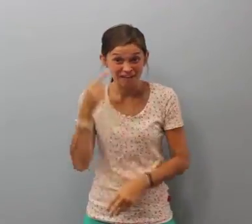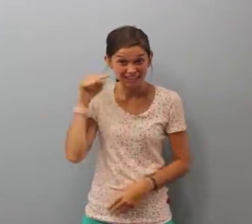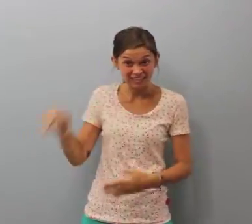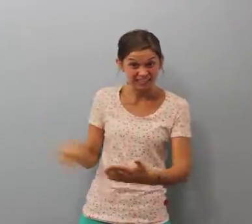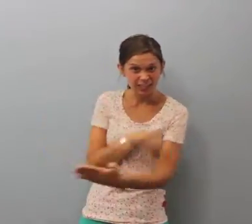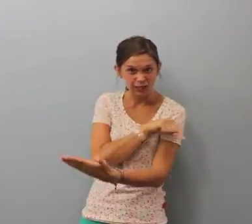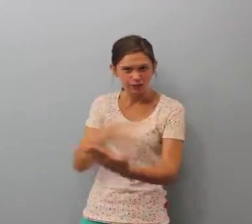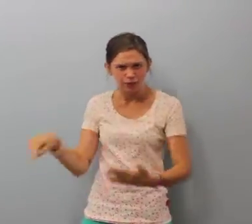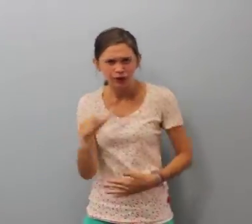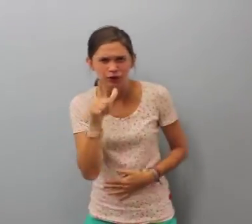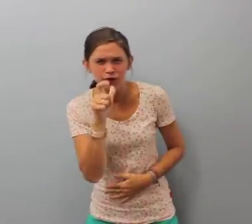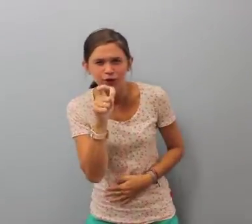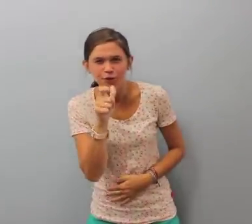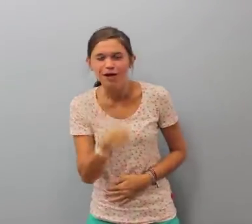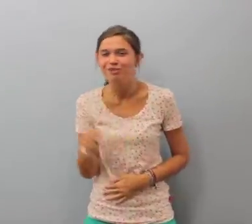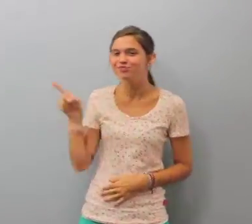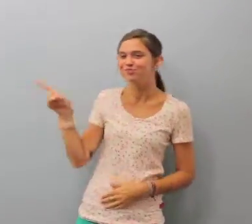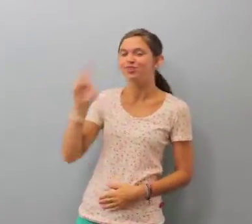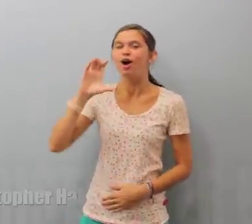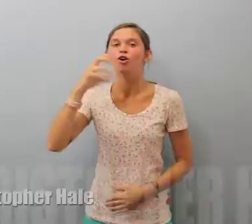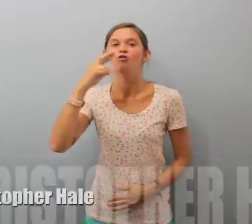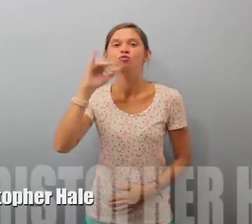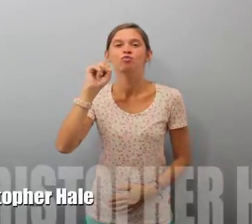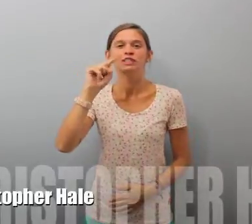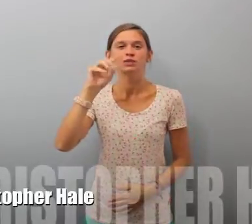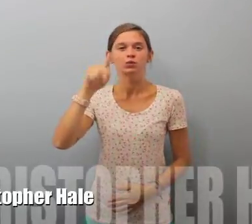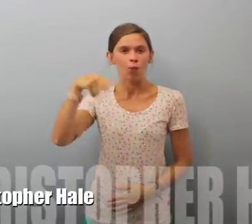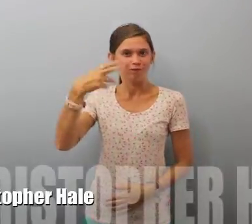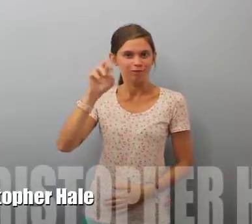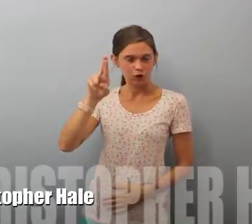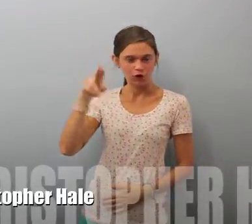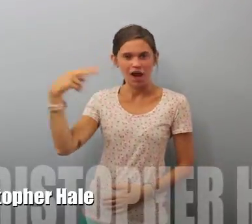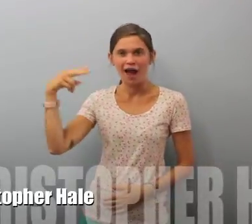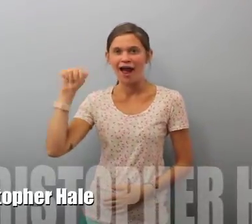Our next alumni is Christopher Hale.